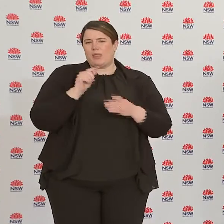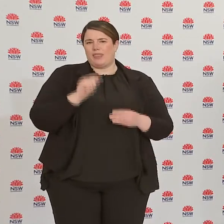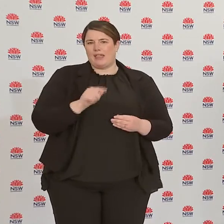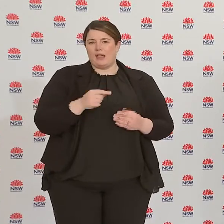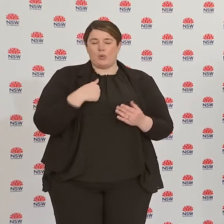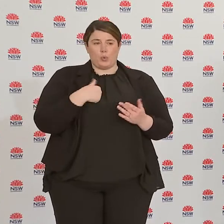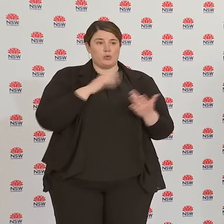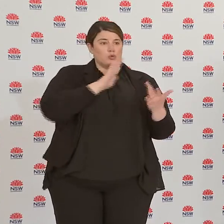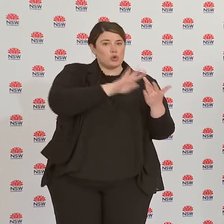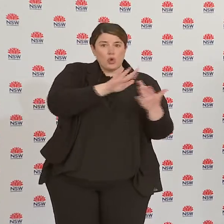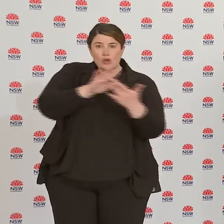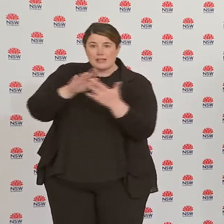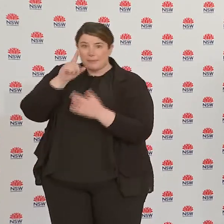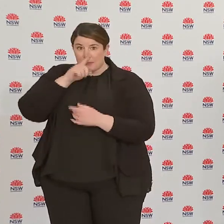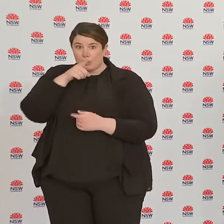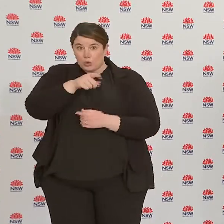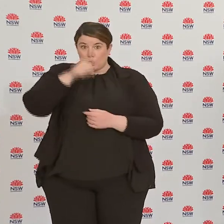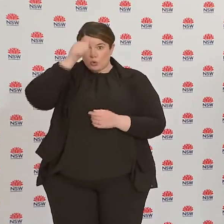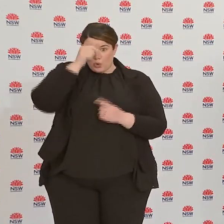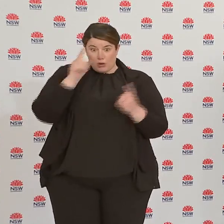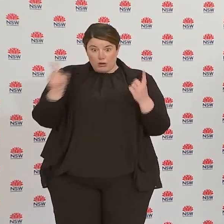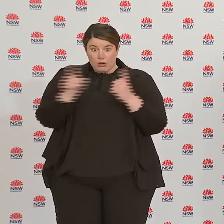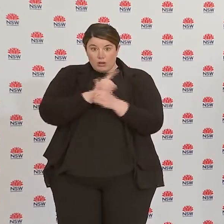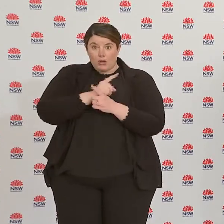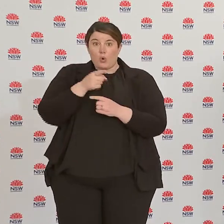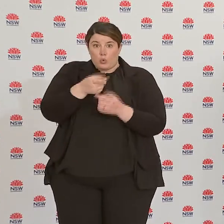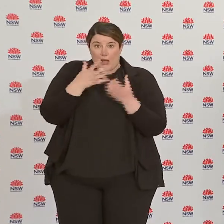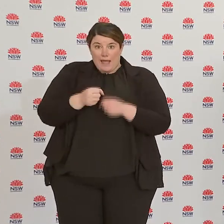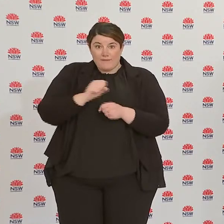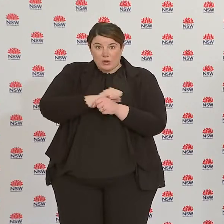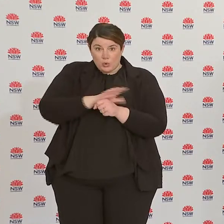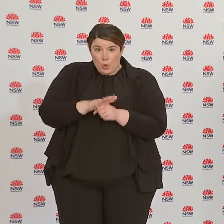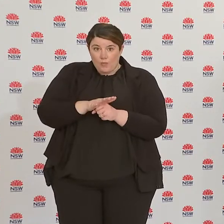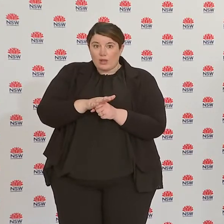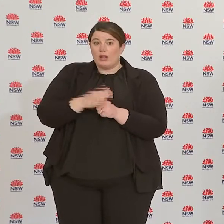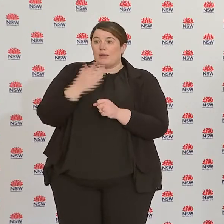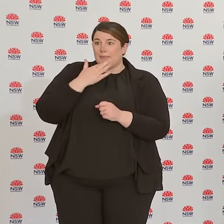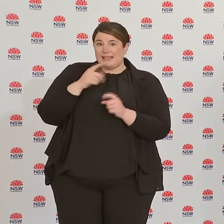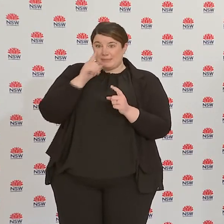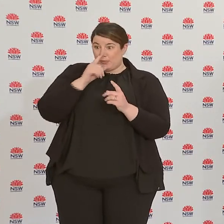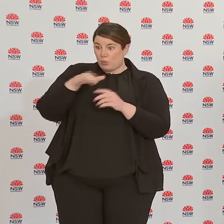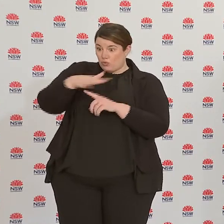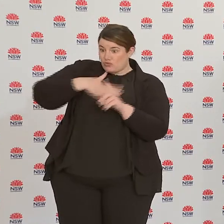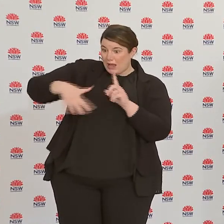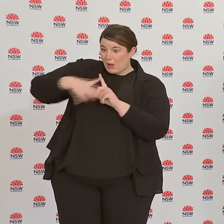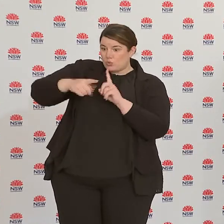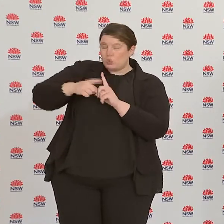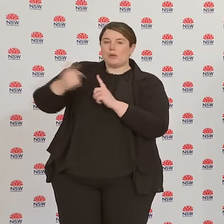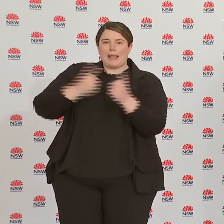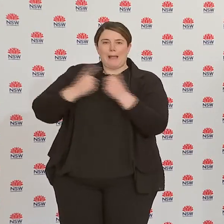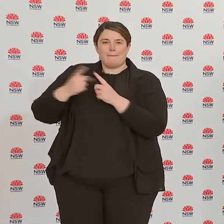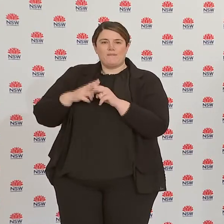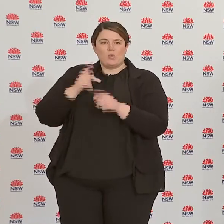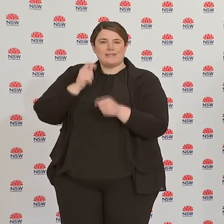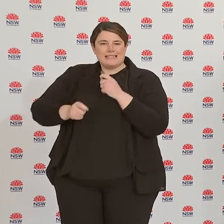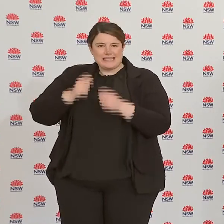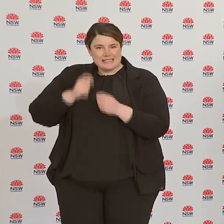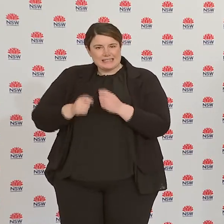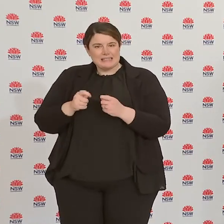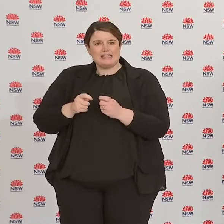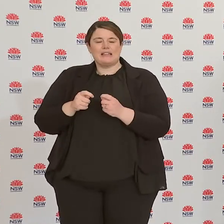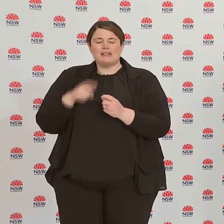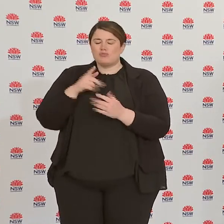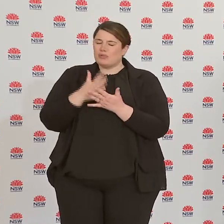contacting people, making sure they're aware they're a case, getting their contacts in for testing, because that is the critical public health action we need to